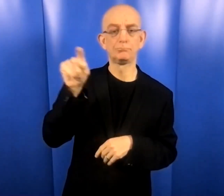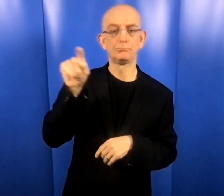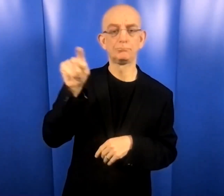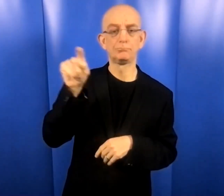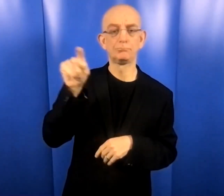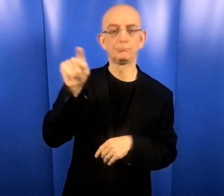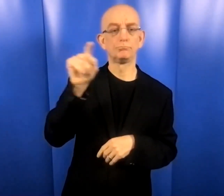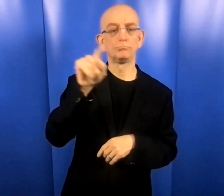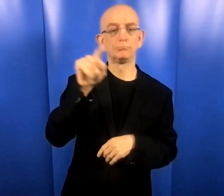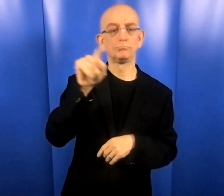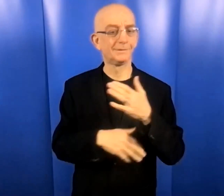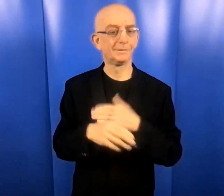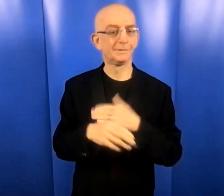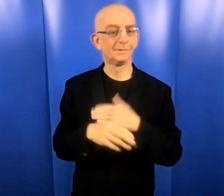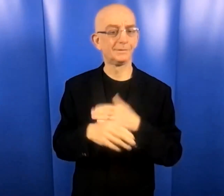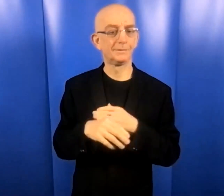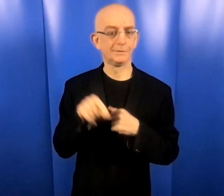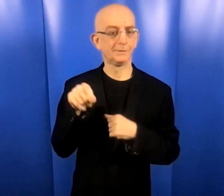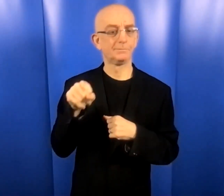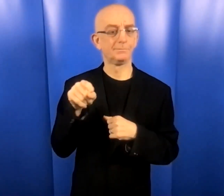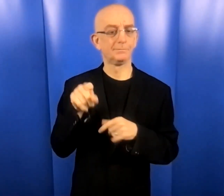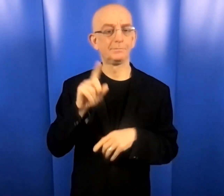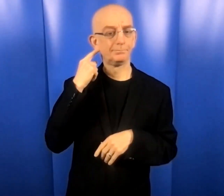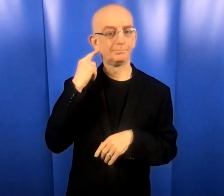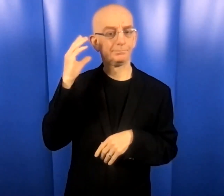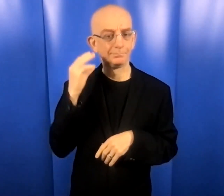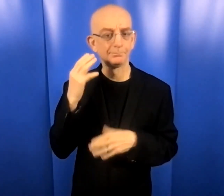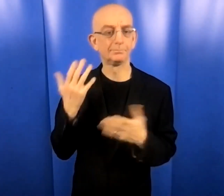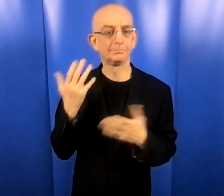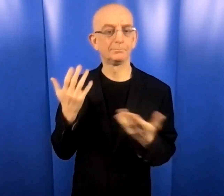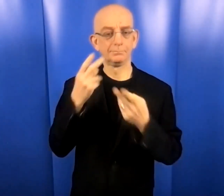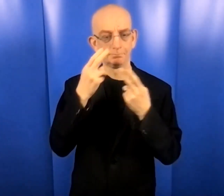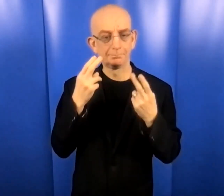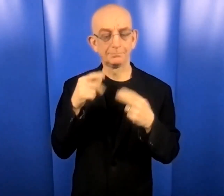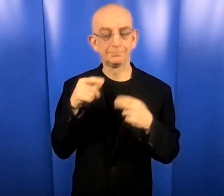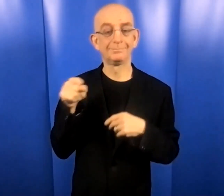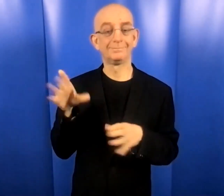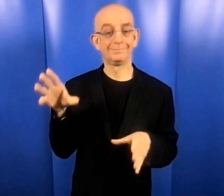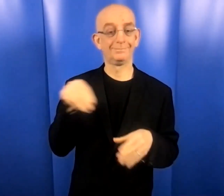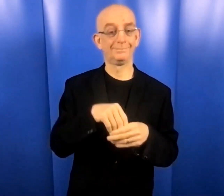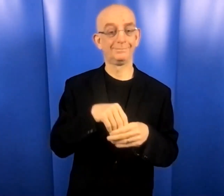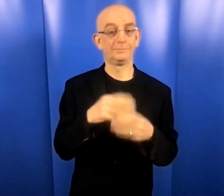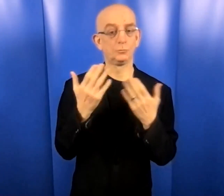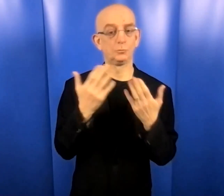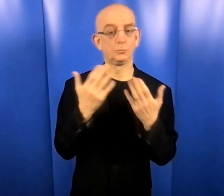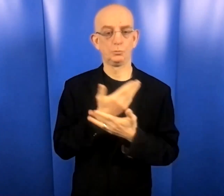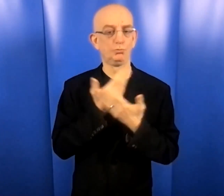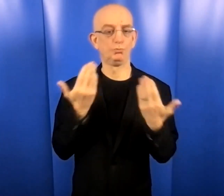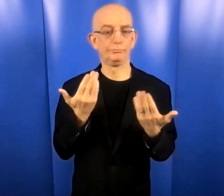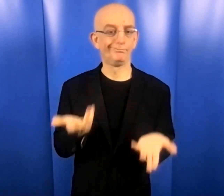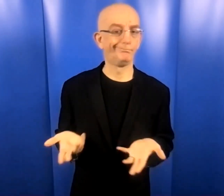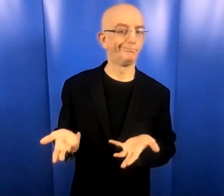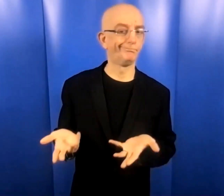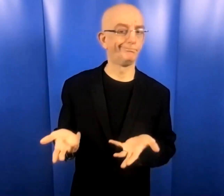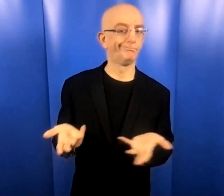are not enrolled in schools. This is because there is no regional accommodation. There